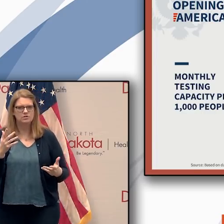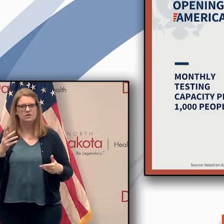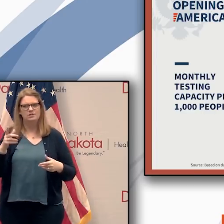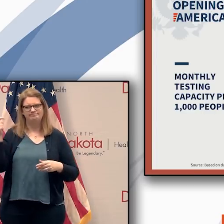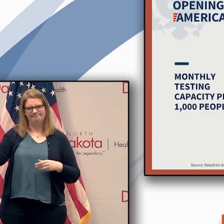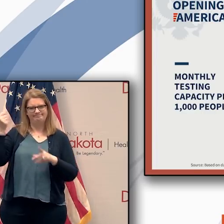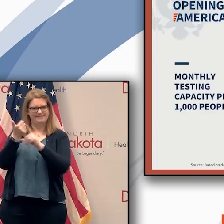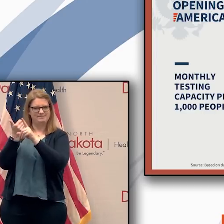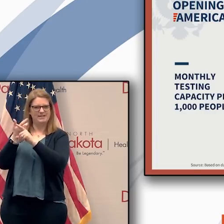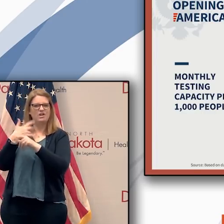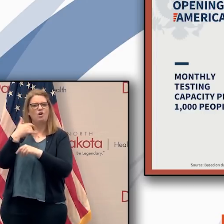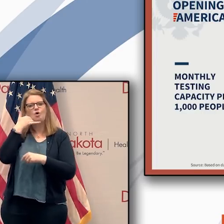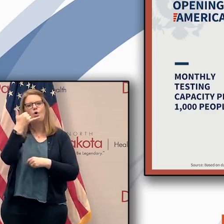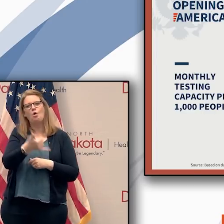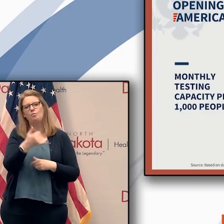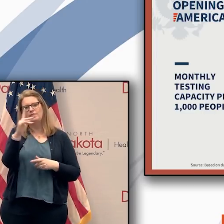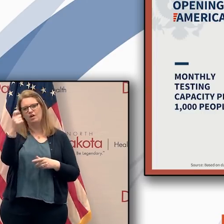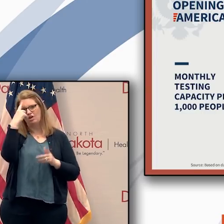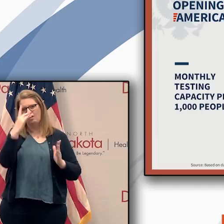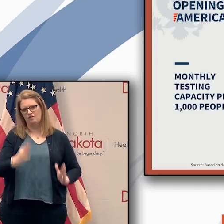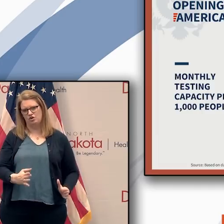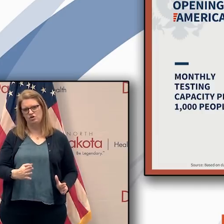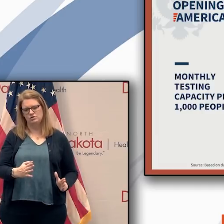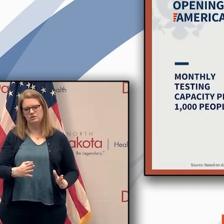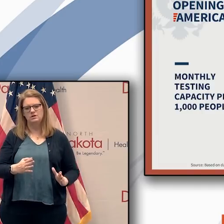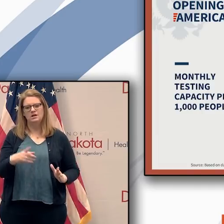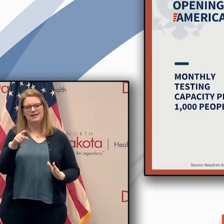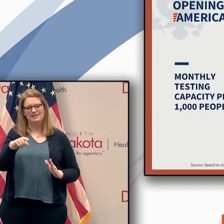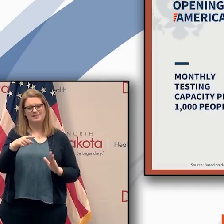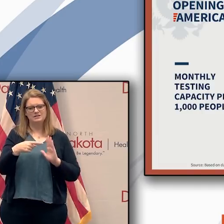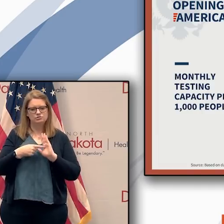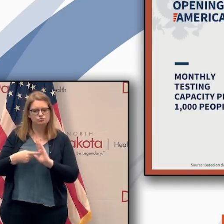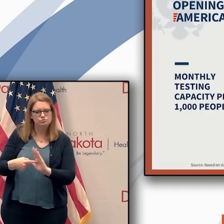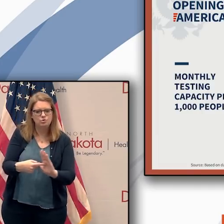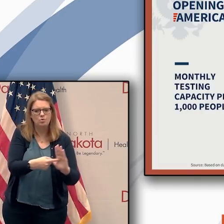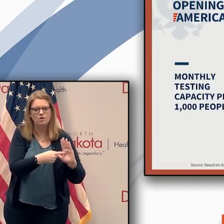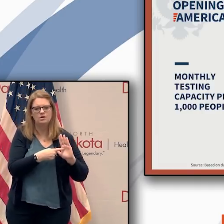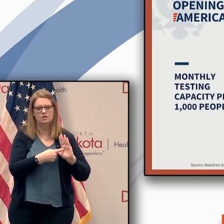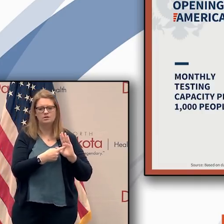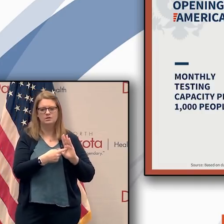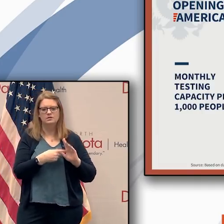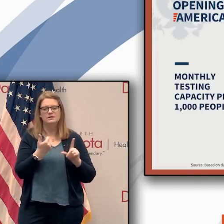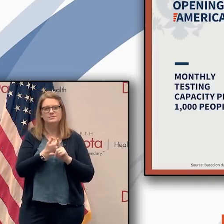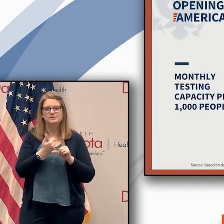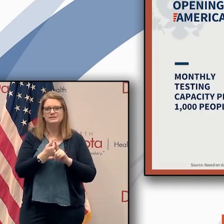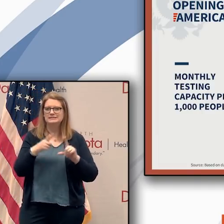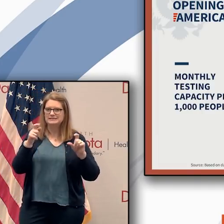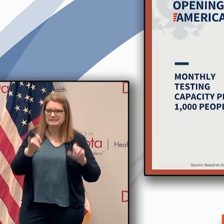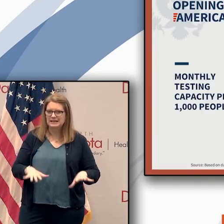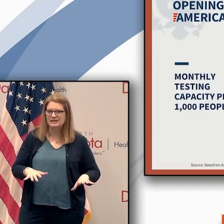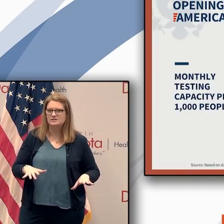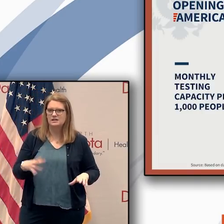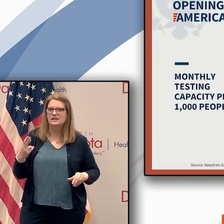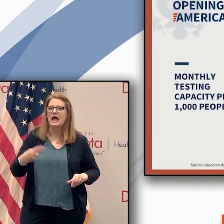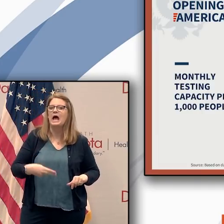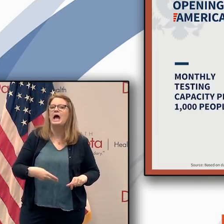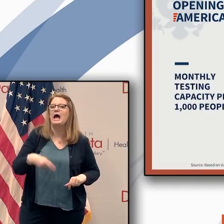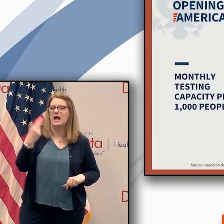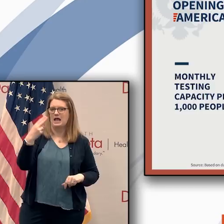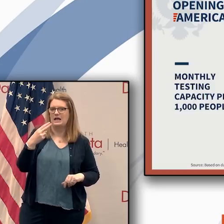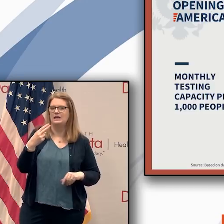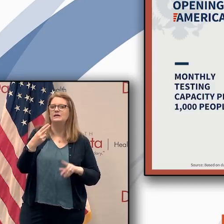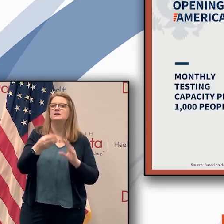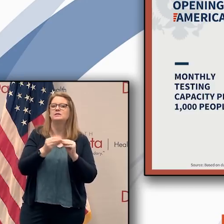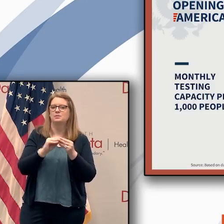governors yesterday, and they were showing here states that had a high amount of testing capacity per